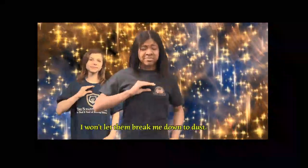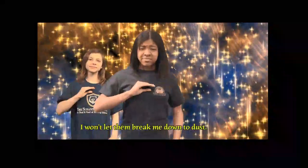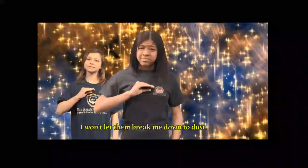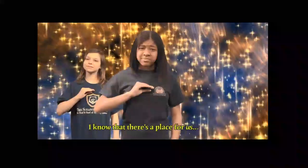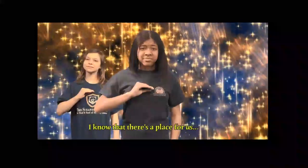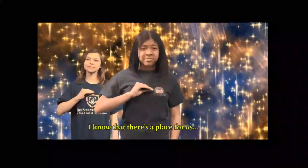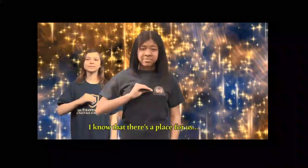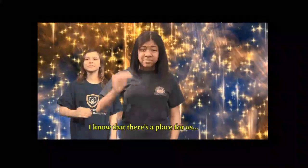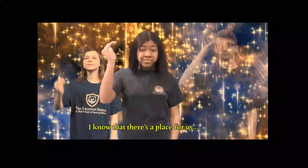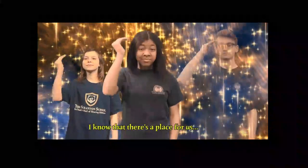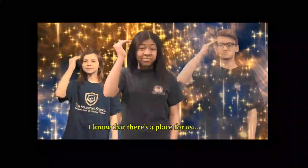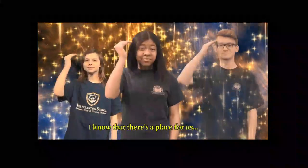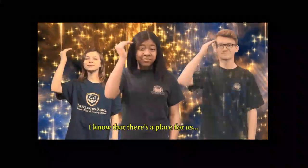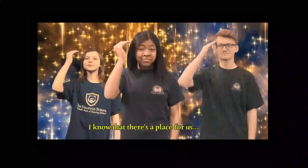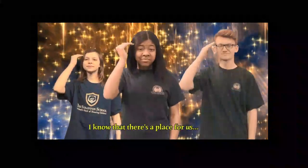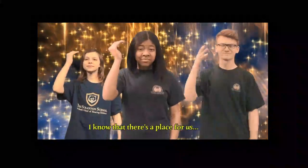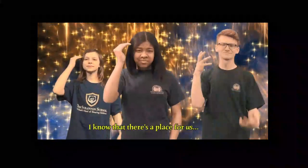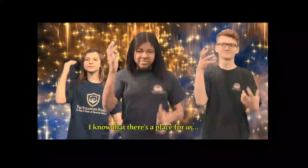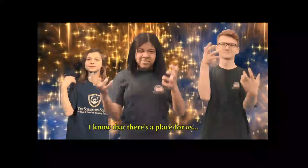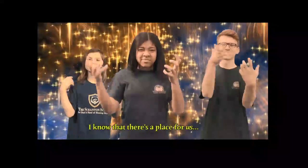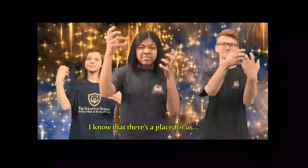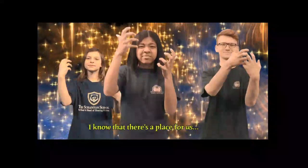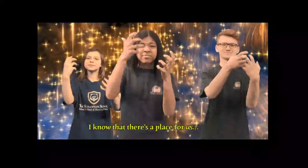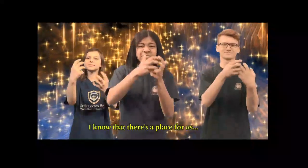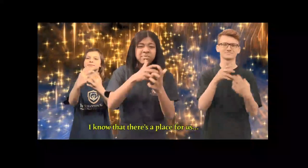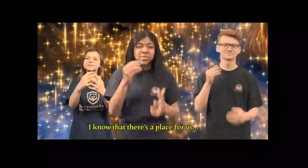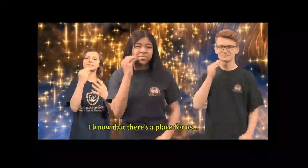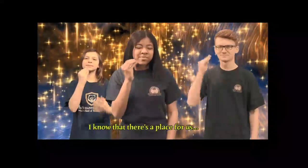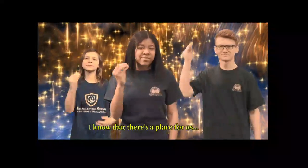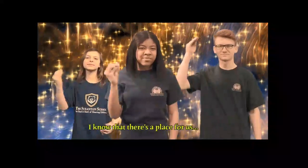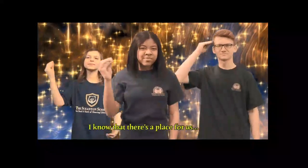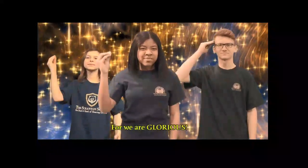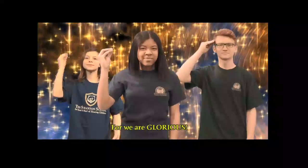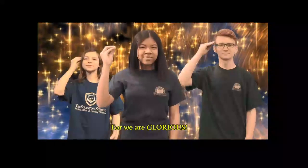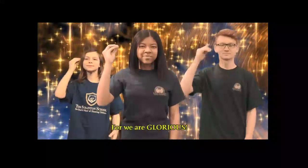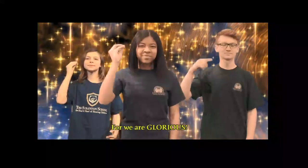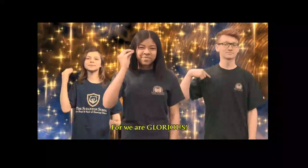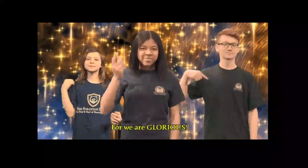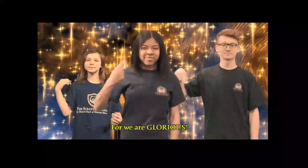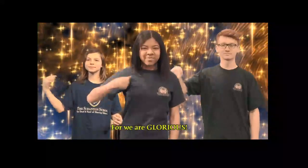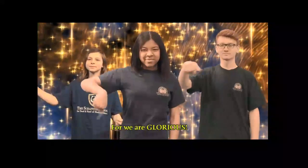dust. I know that there's a place for us, for we are